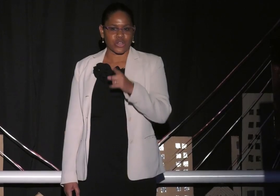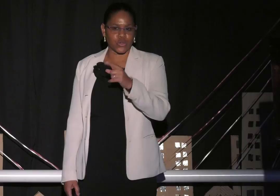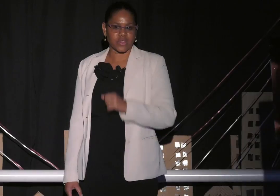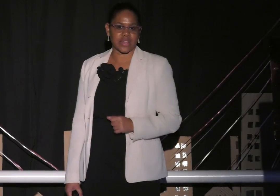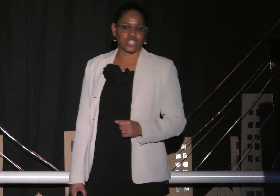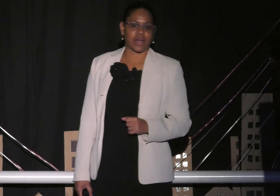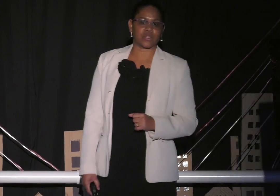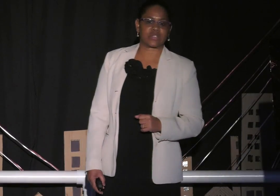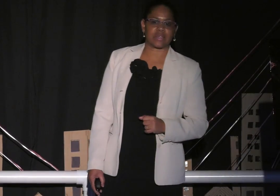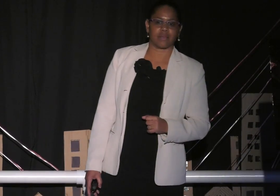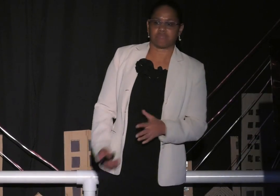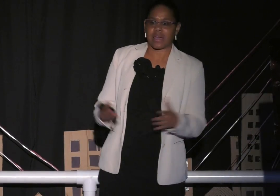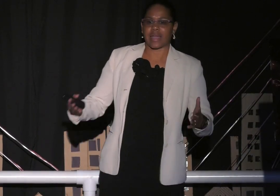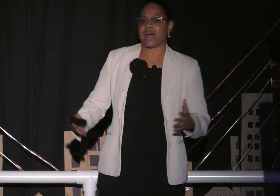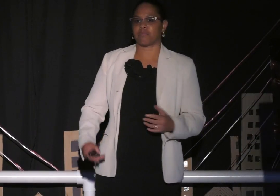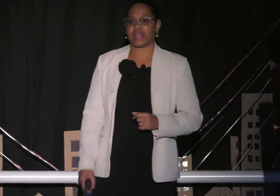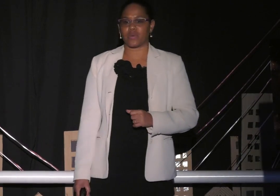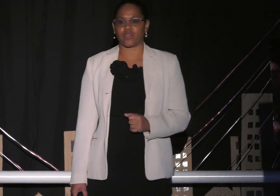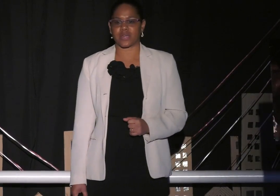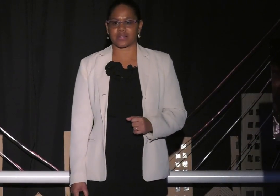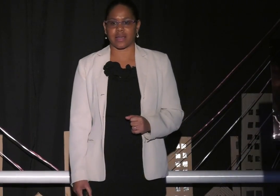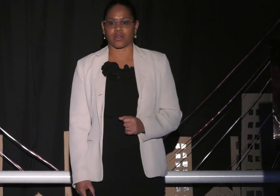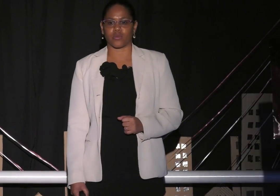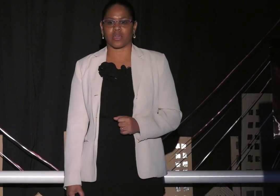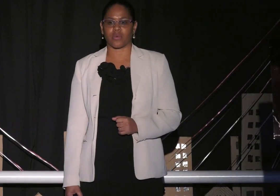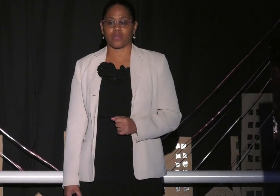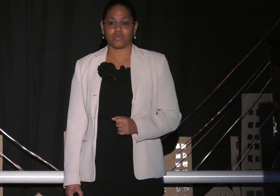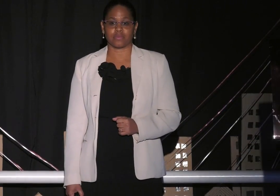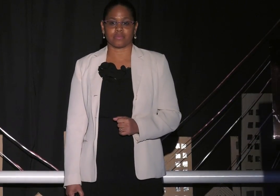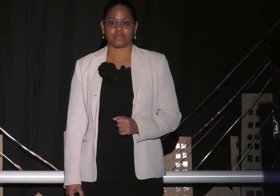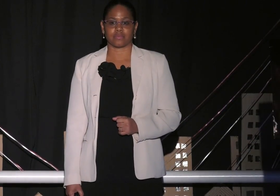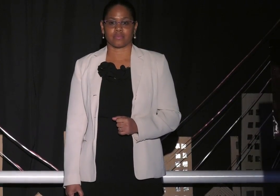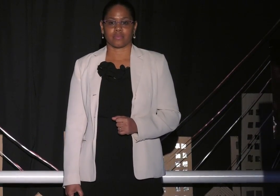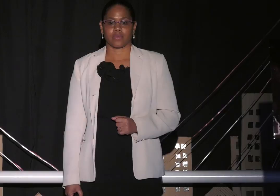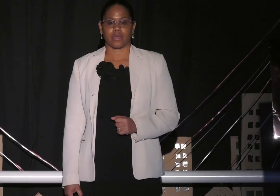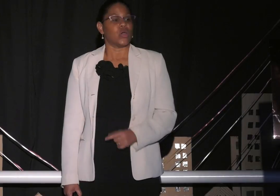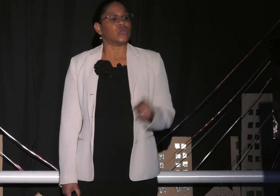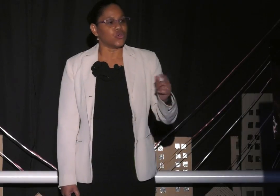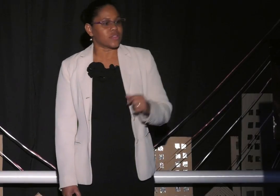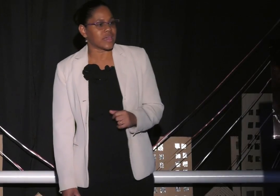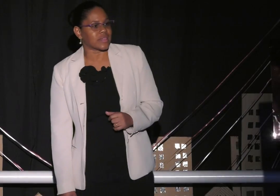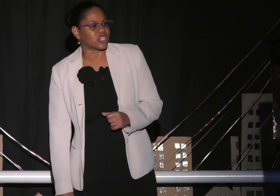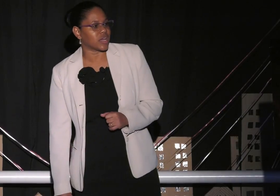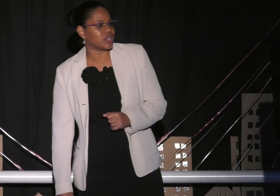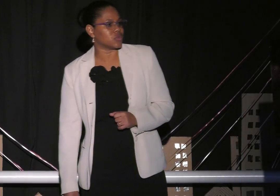Do you think that child would say, I can't play with you because I can't communicate with you? Do you think that child would